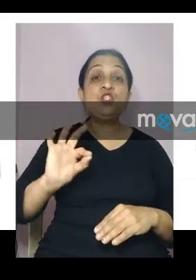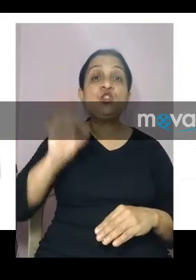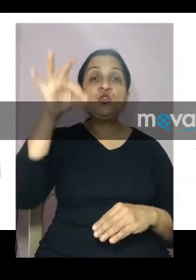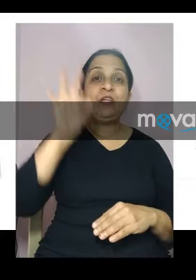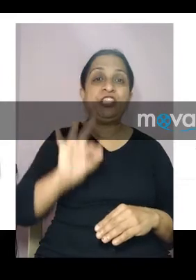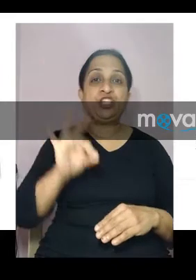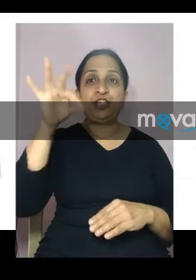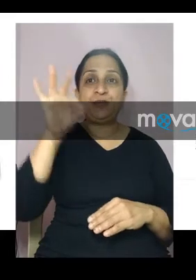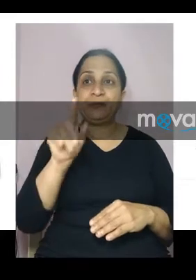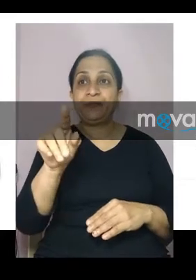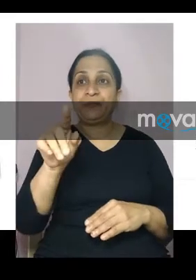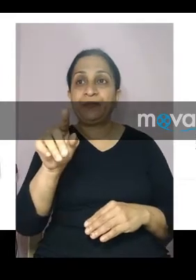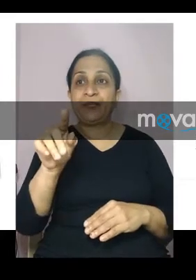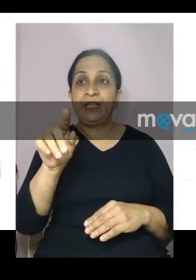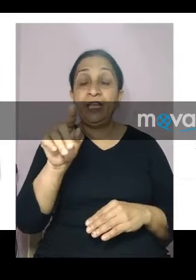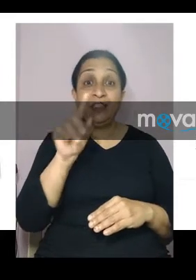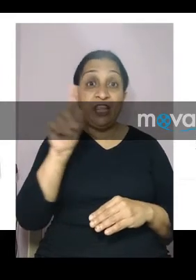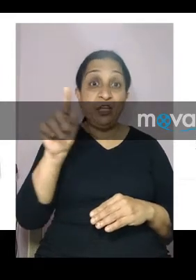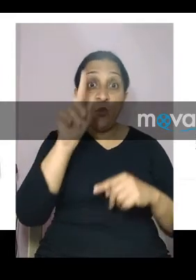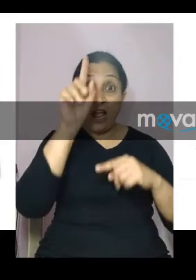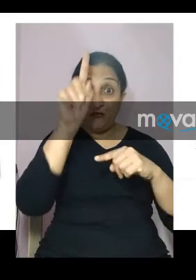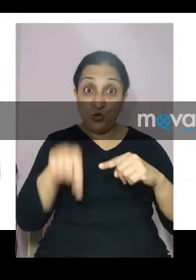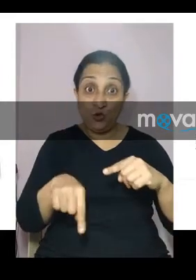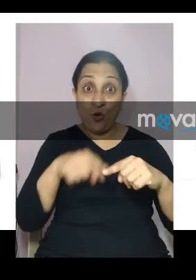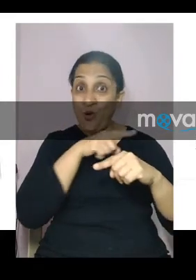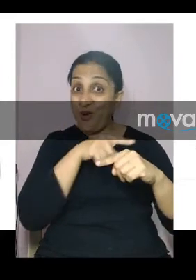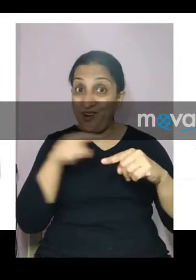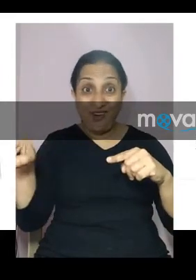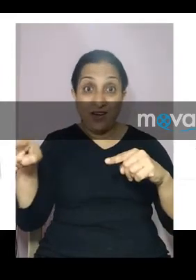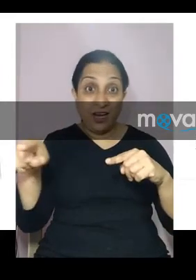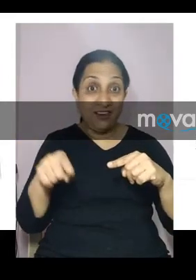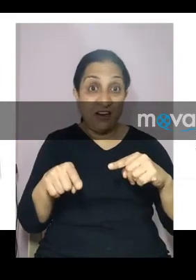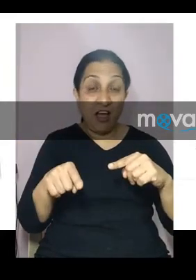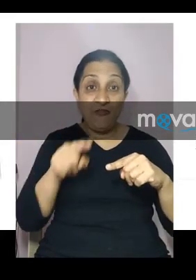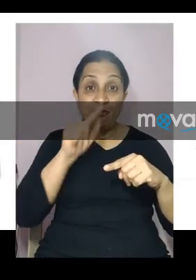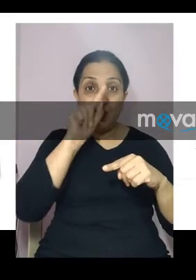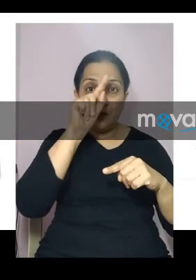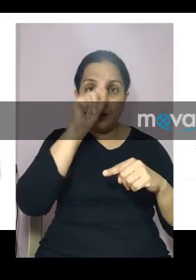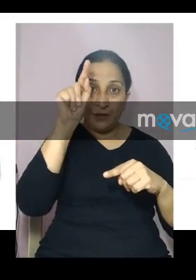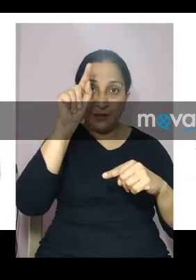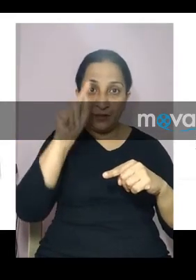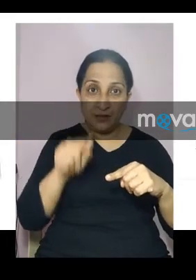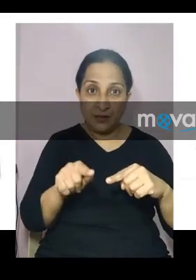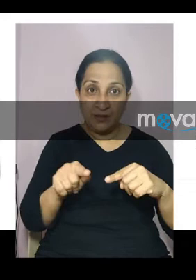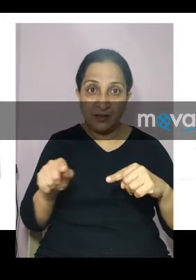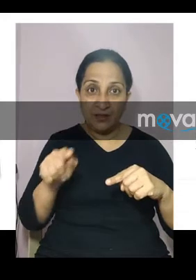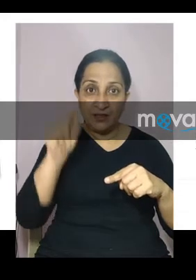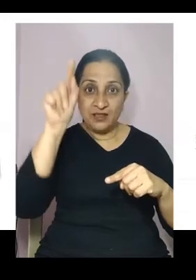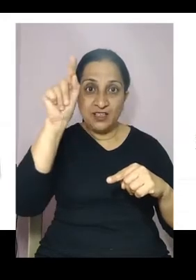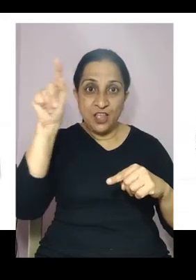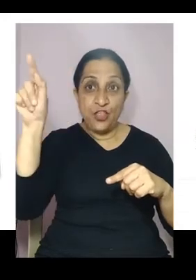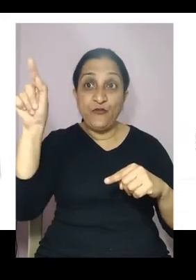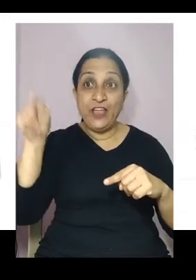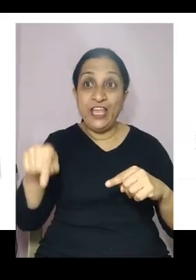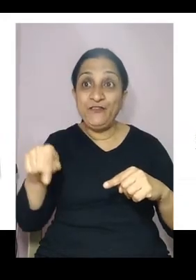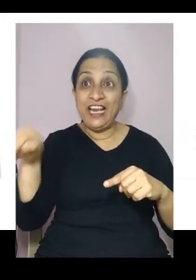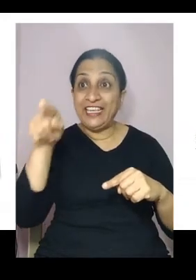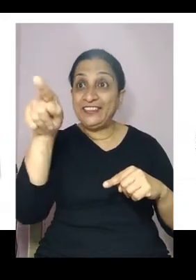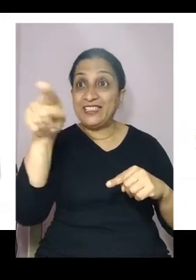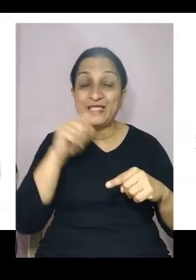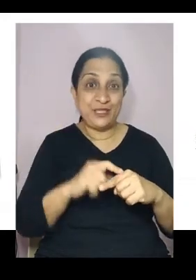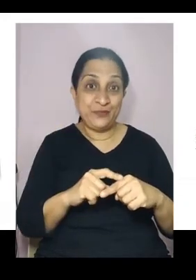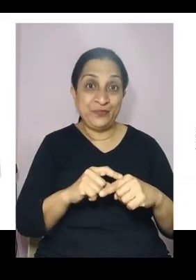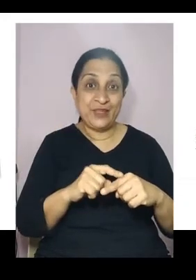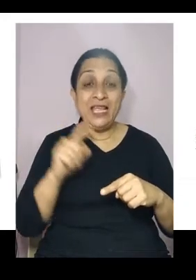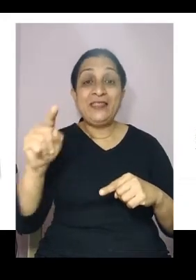frequency switch. Then you have to draw a graph with the wave